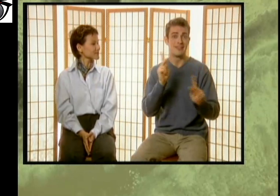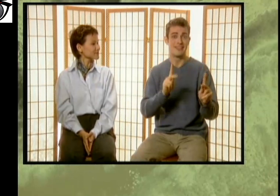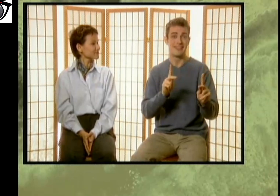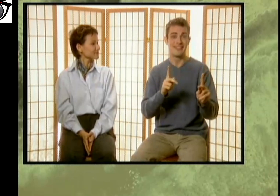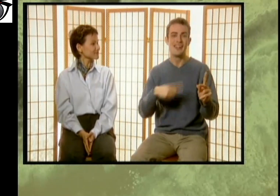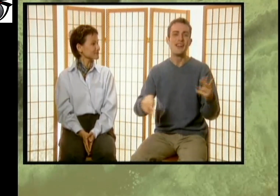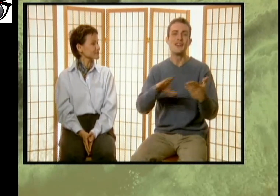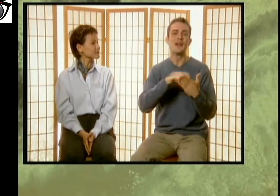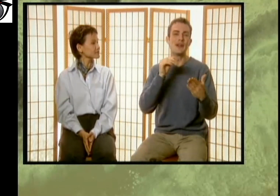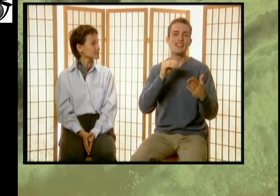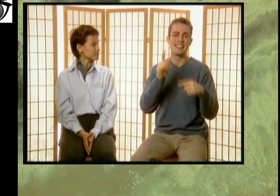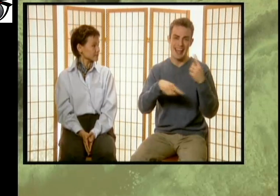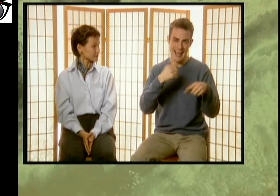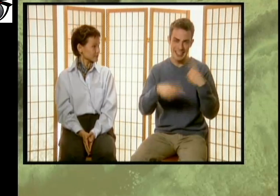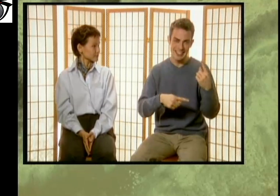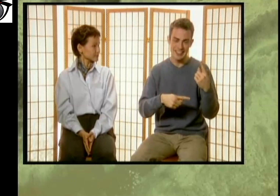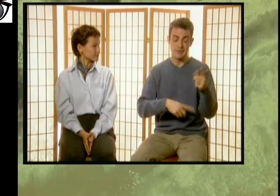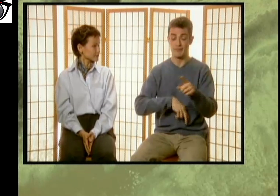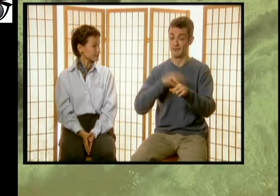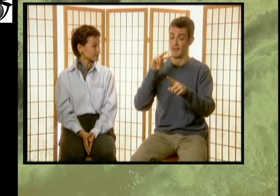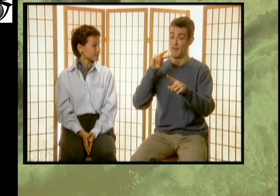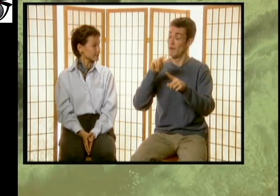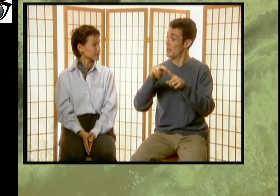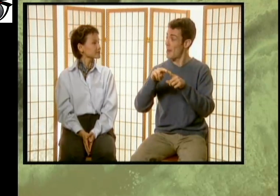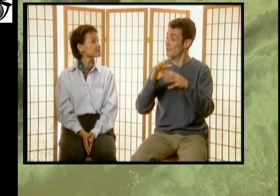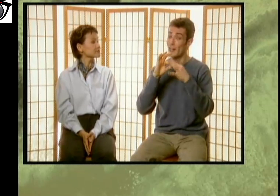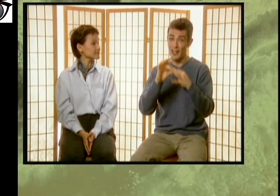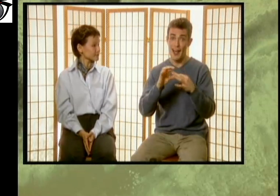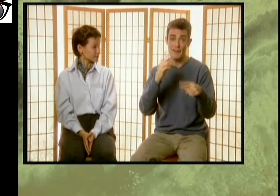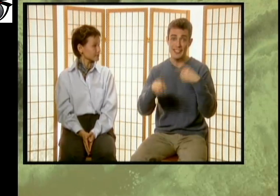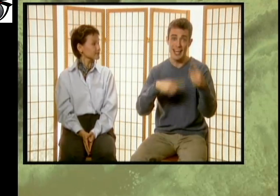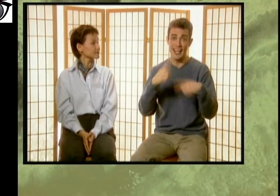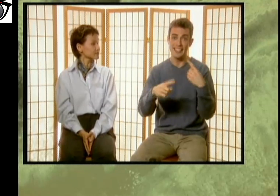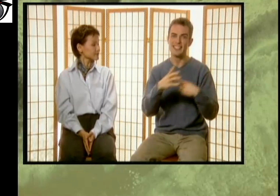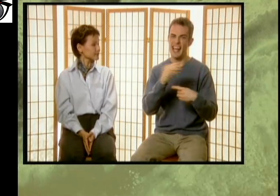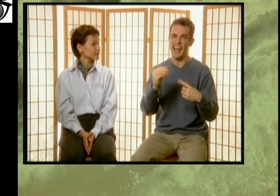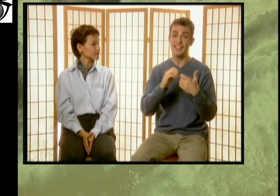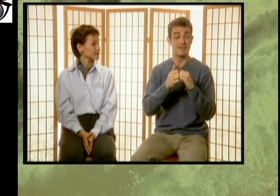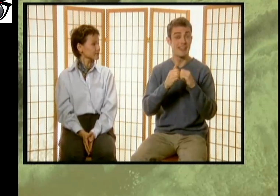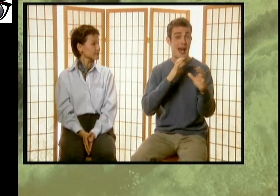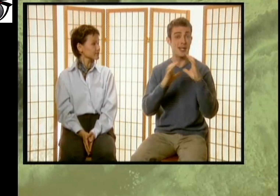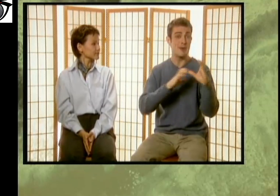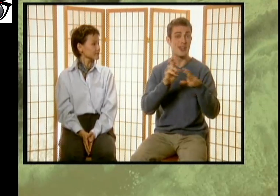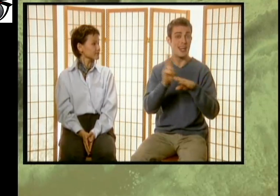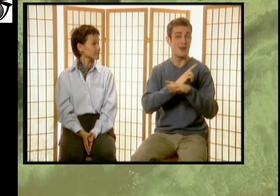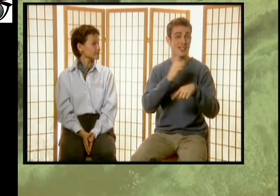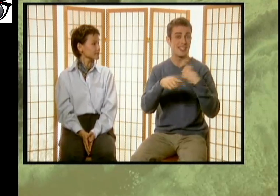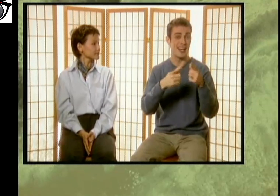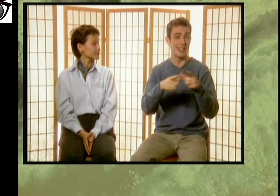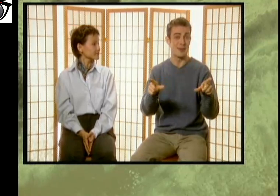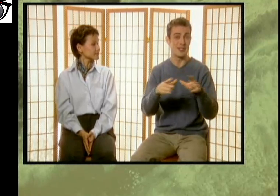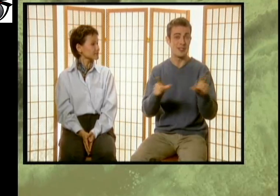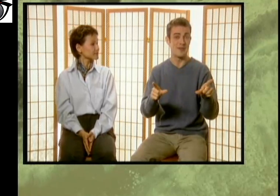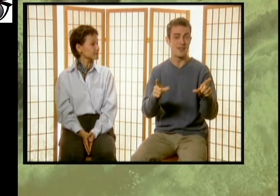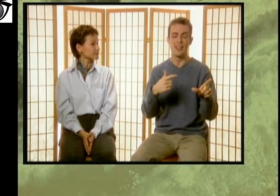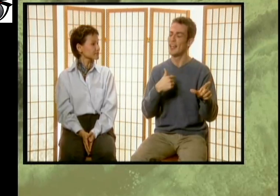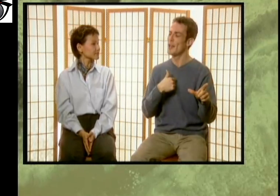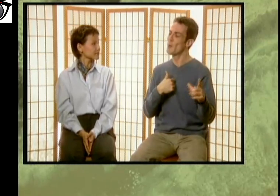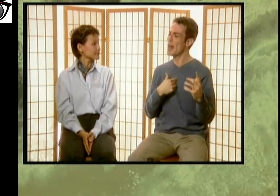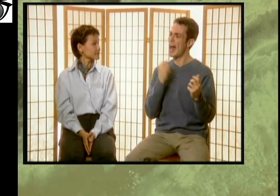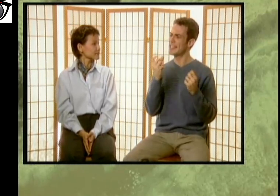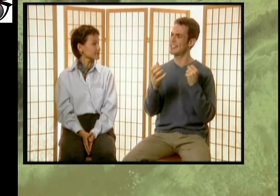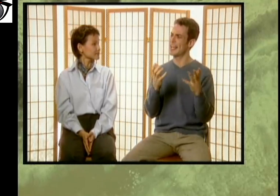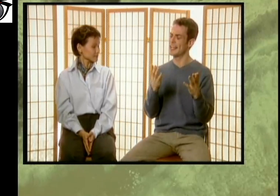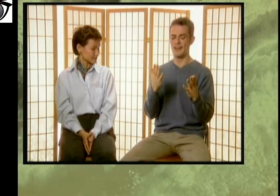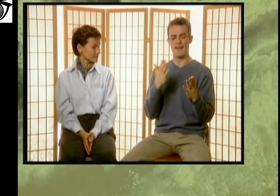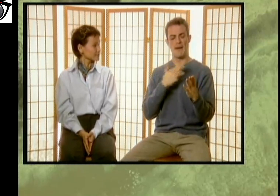people. You'll learn signs, vocabulary of sign, and how to communicate using sign language.